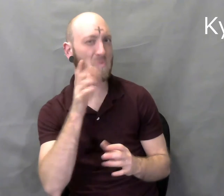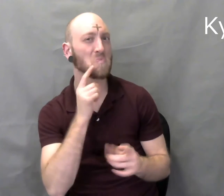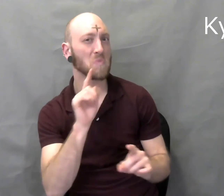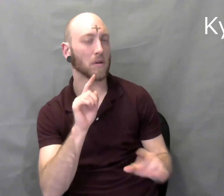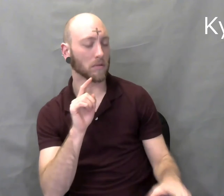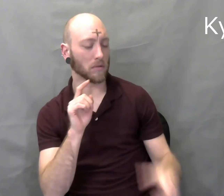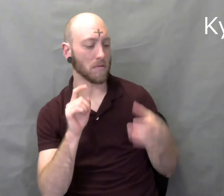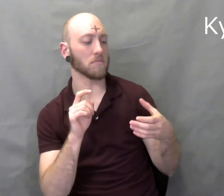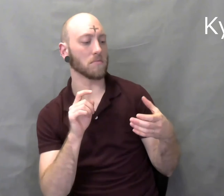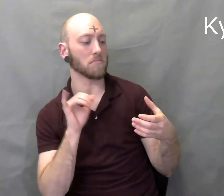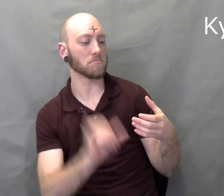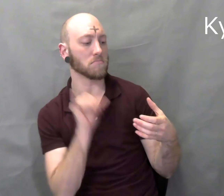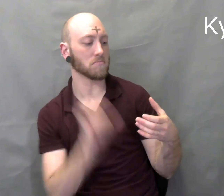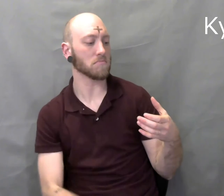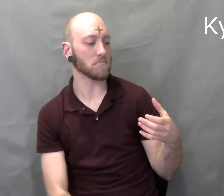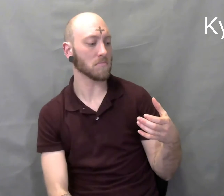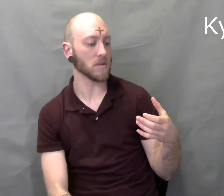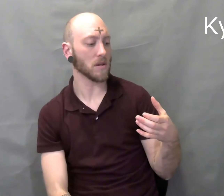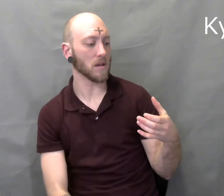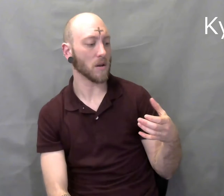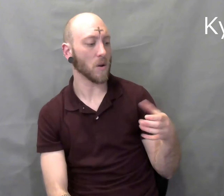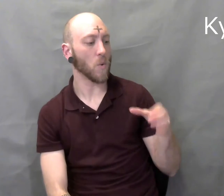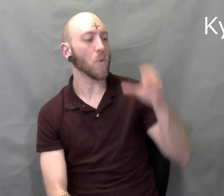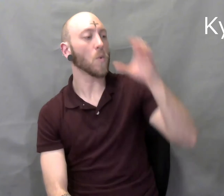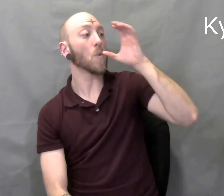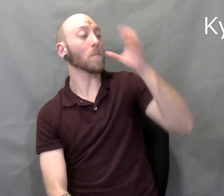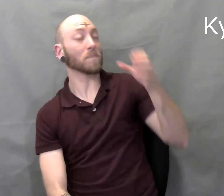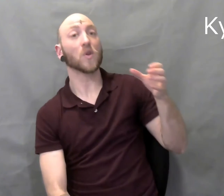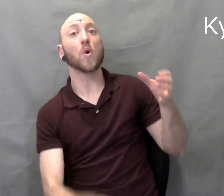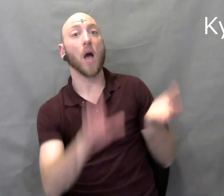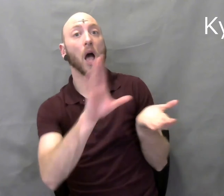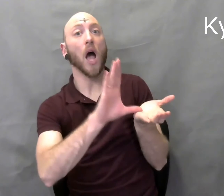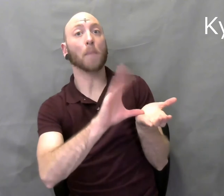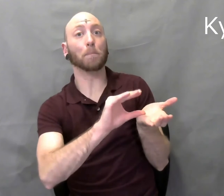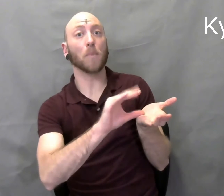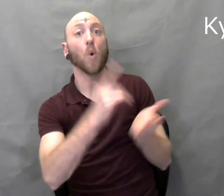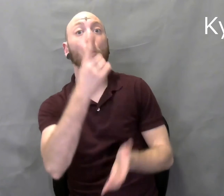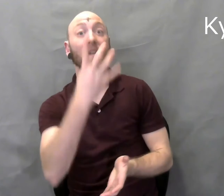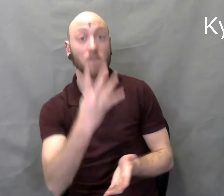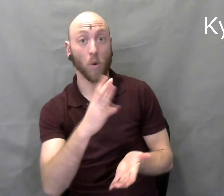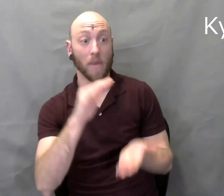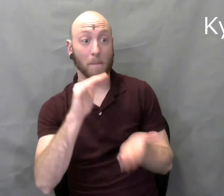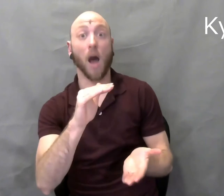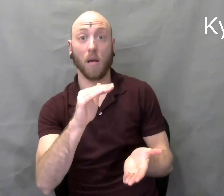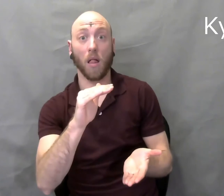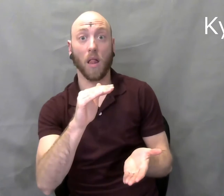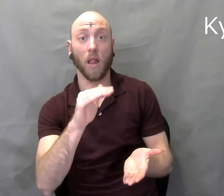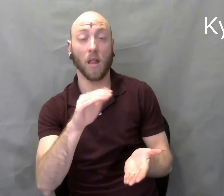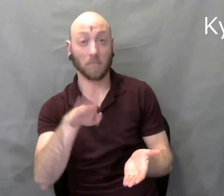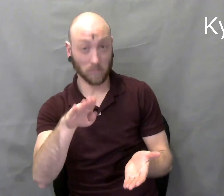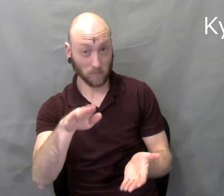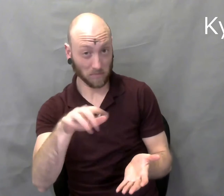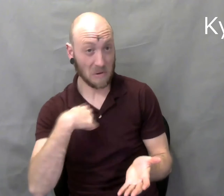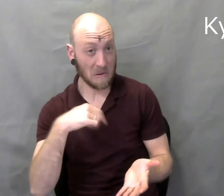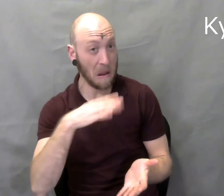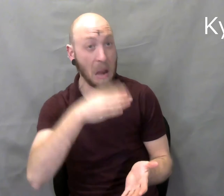And so I proceed to down a quarter of the bottle. Never took Jack before. I don't have too many blackouts,